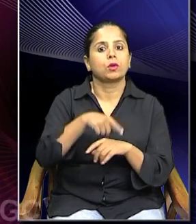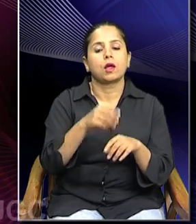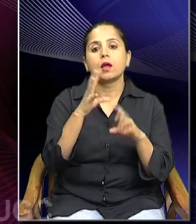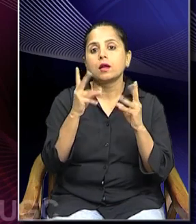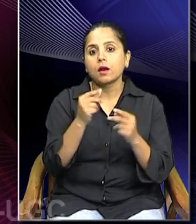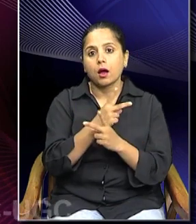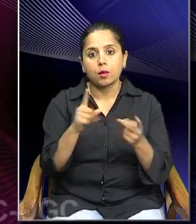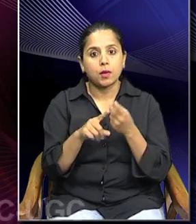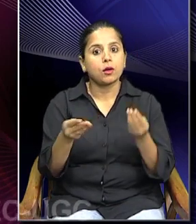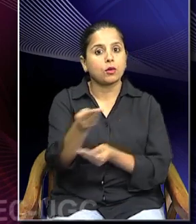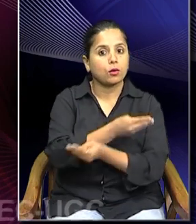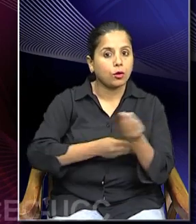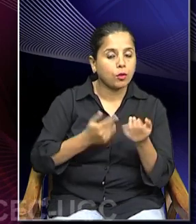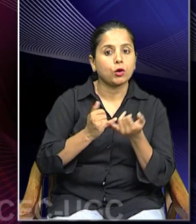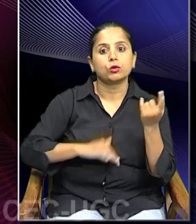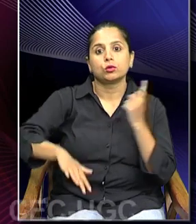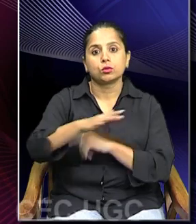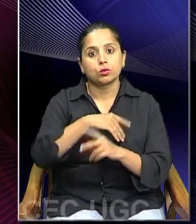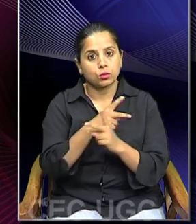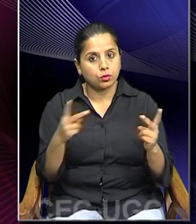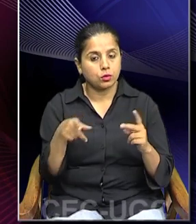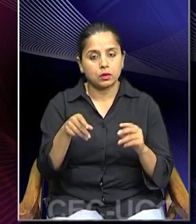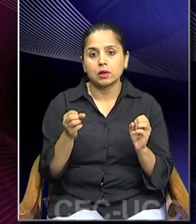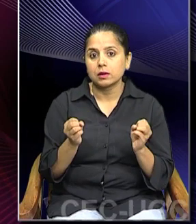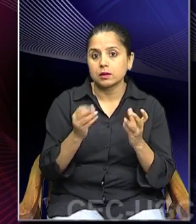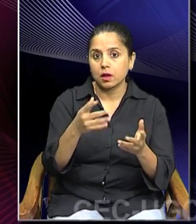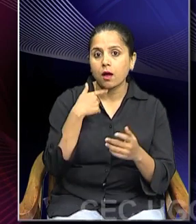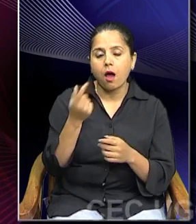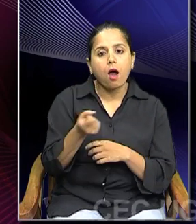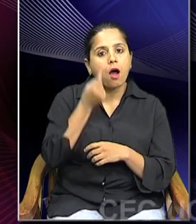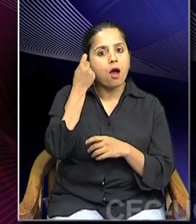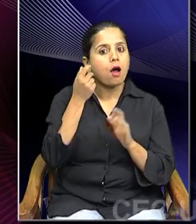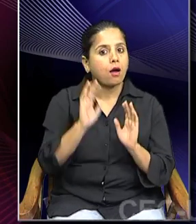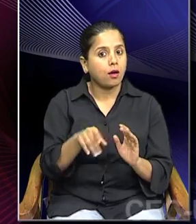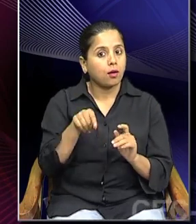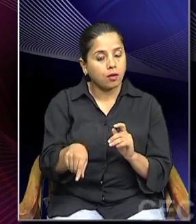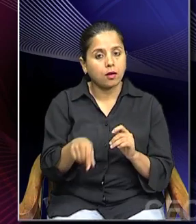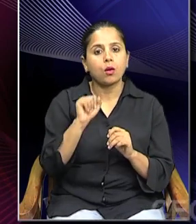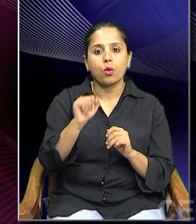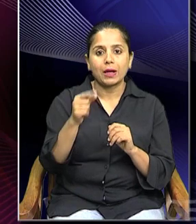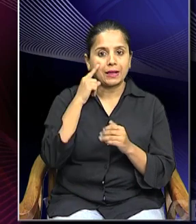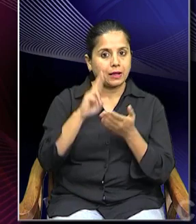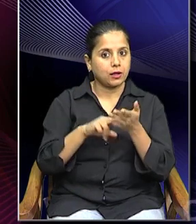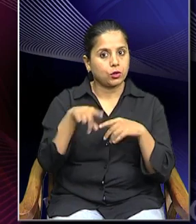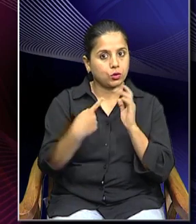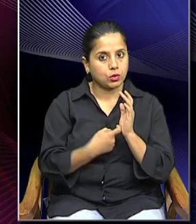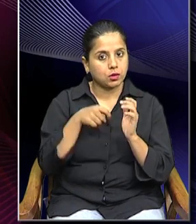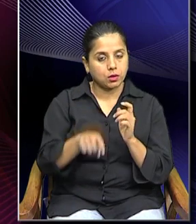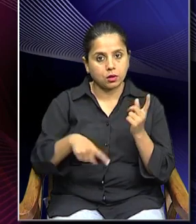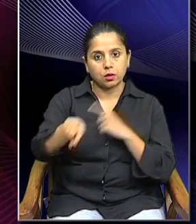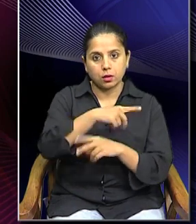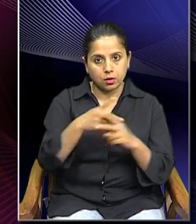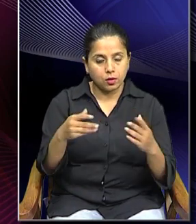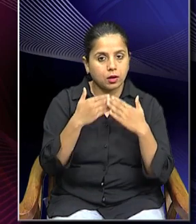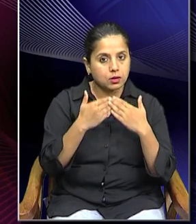of economists and sociologists started understanding the interdisciplinary approach to